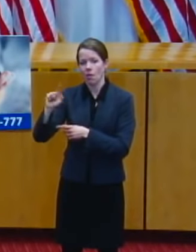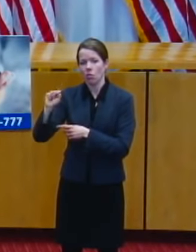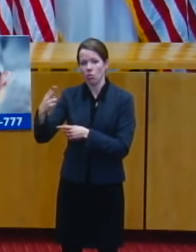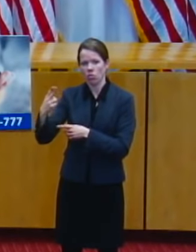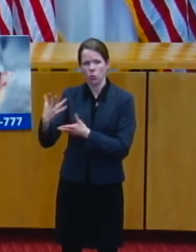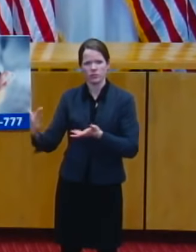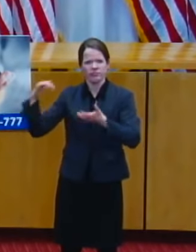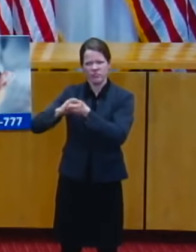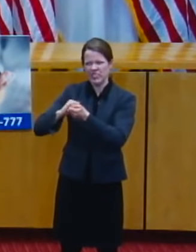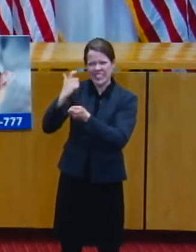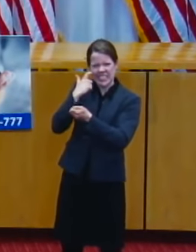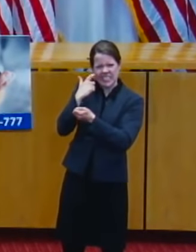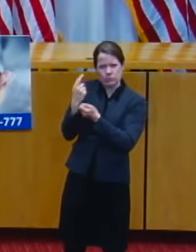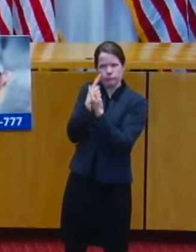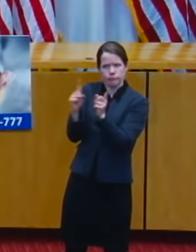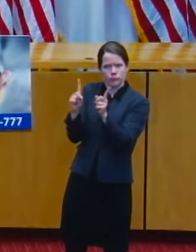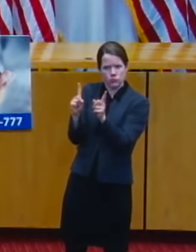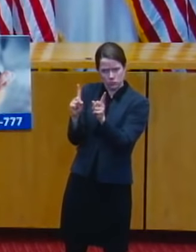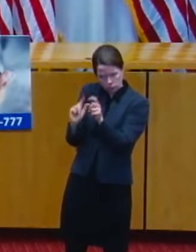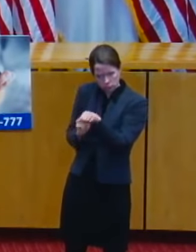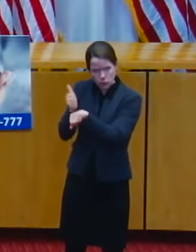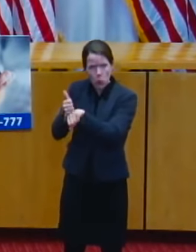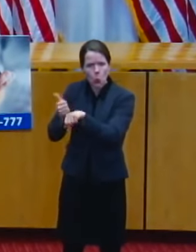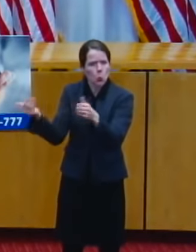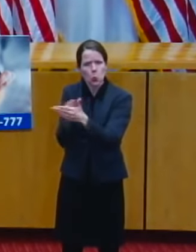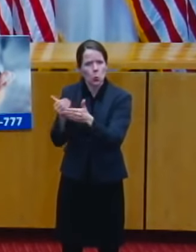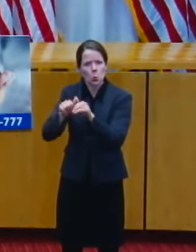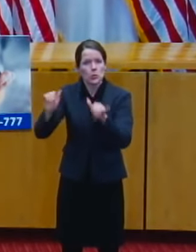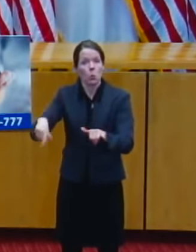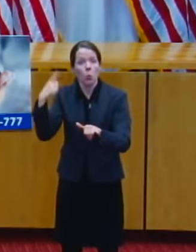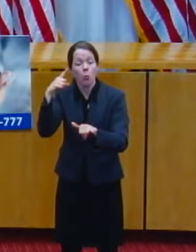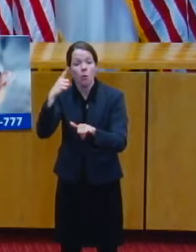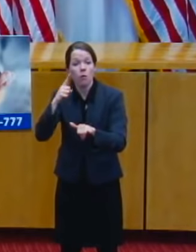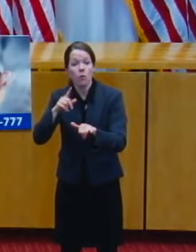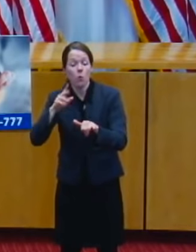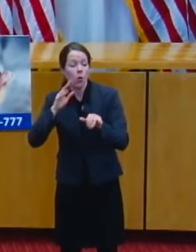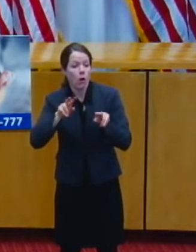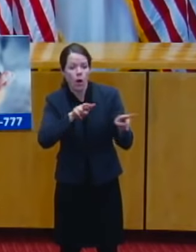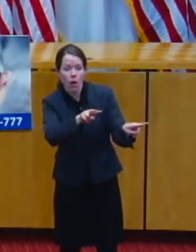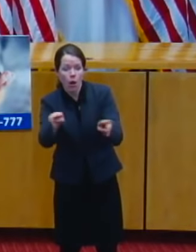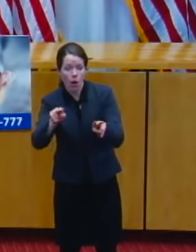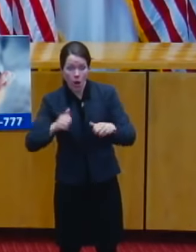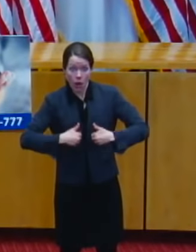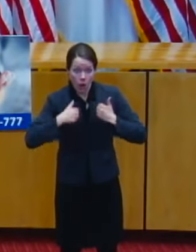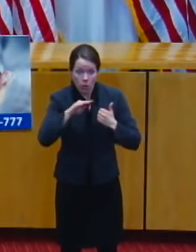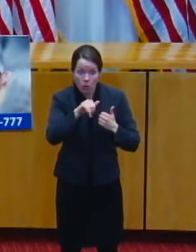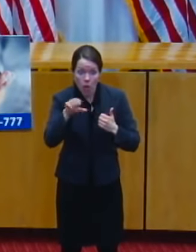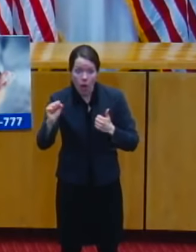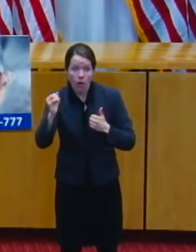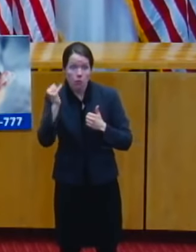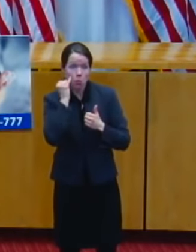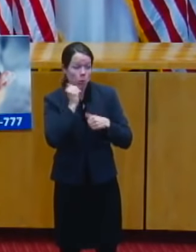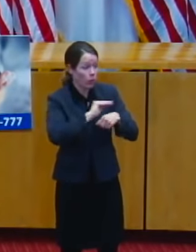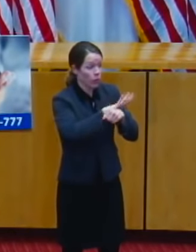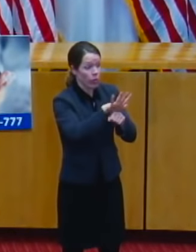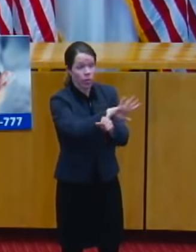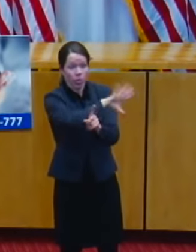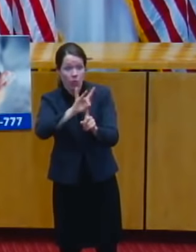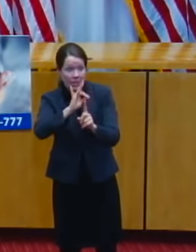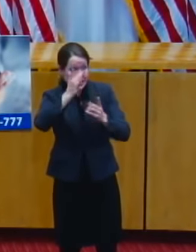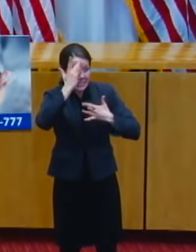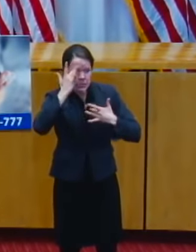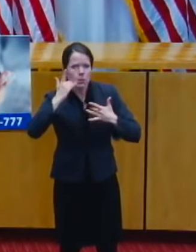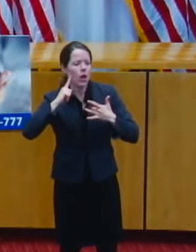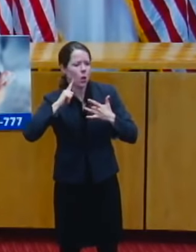time talking to our technology people and their technology people about whether or not Maven would have the capacity to deal